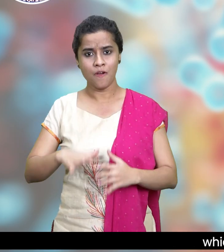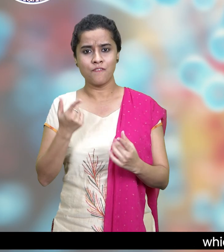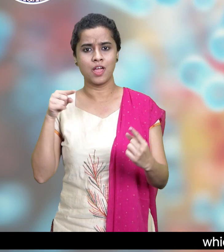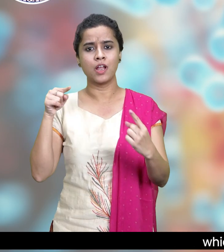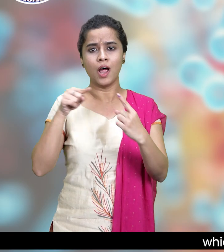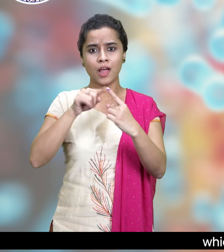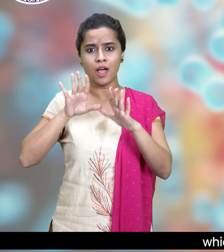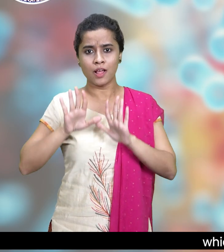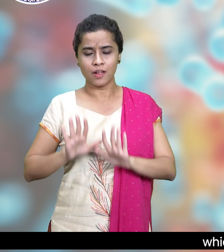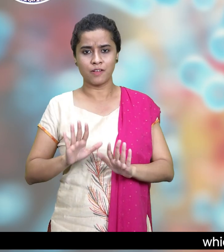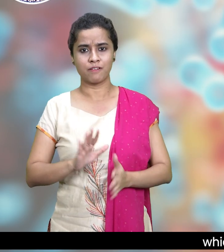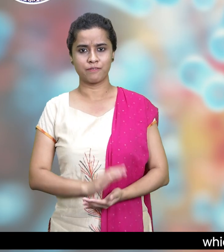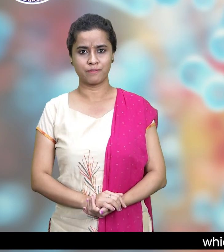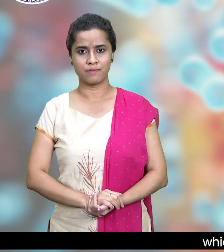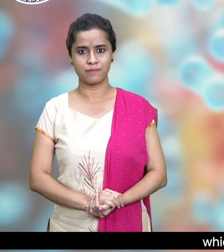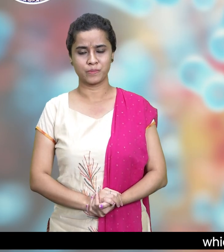targets.